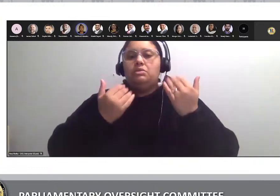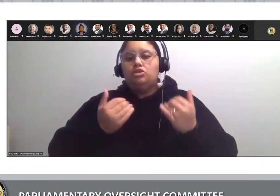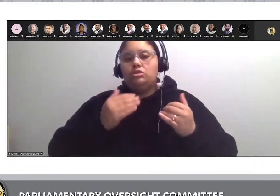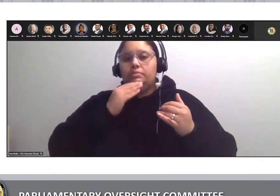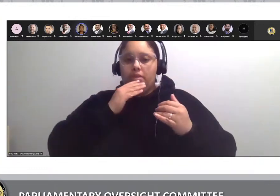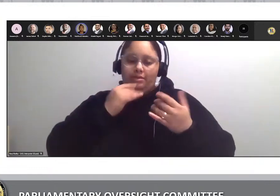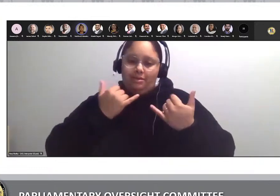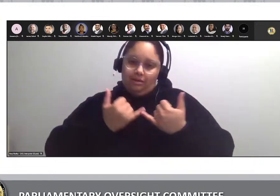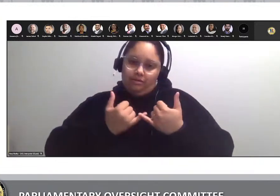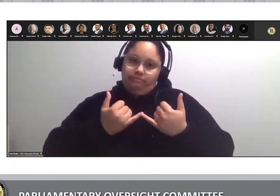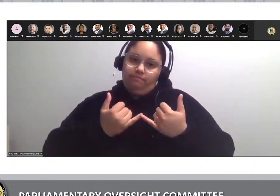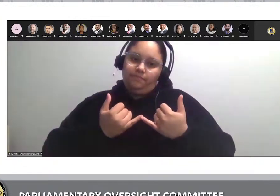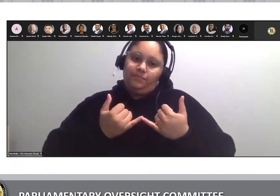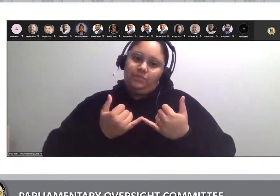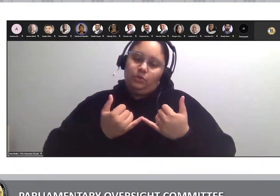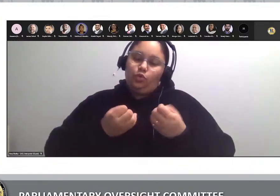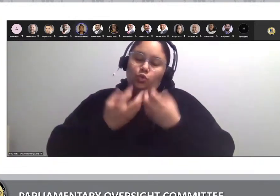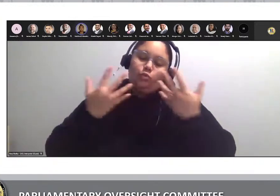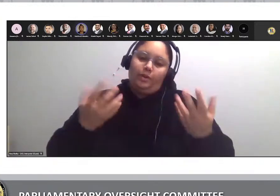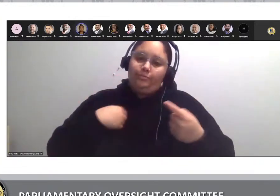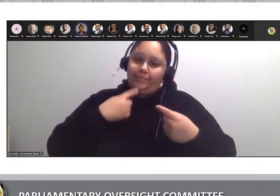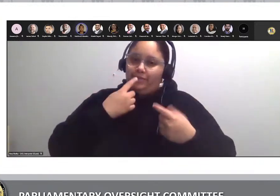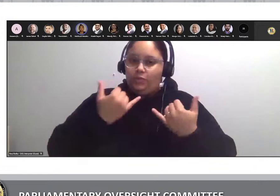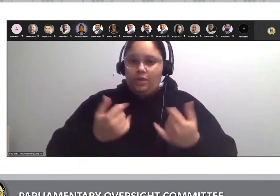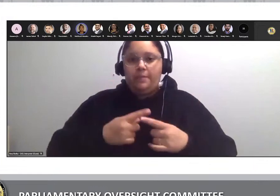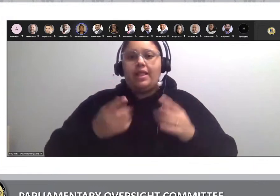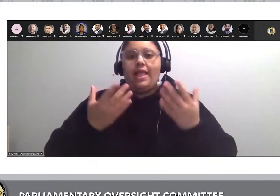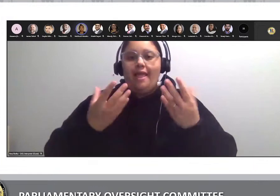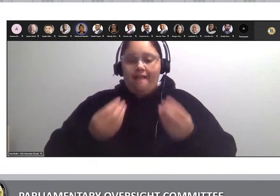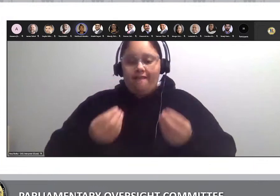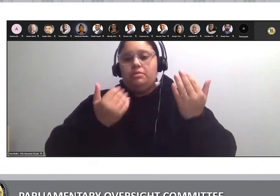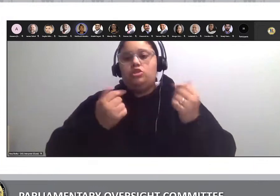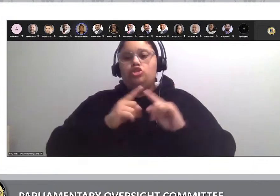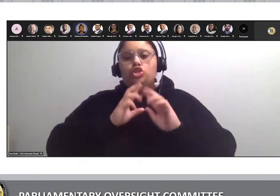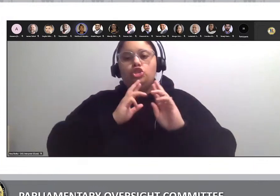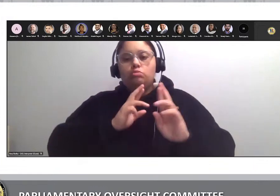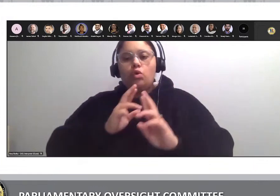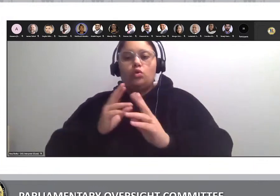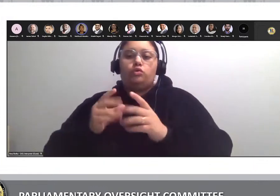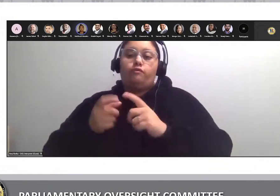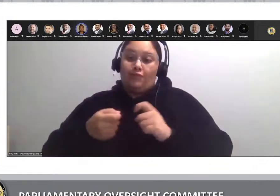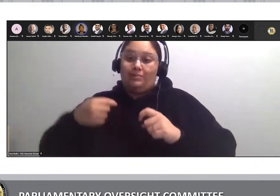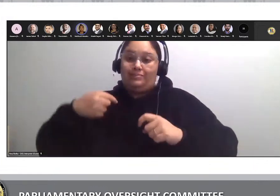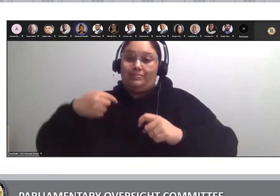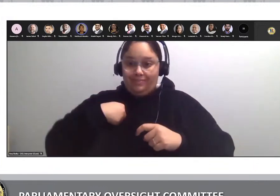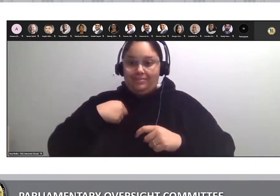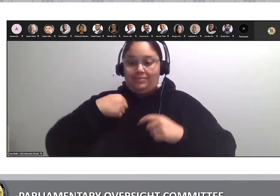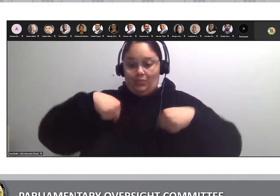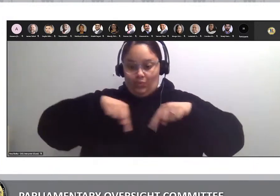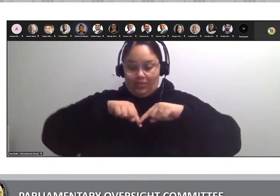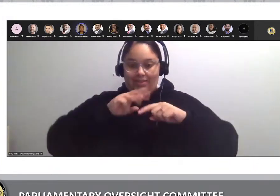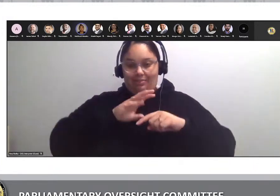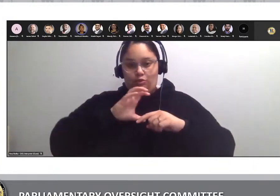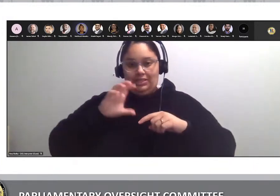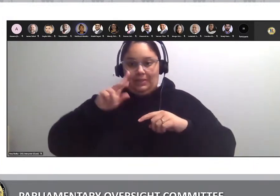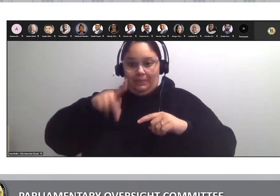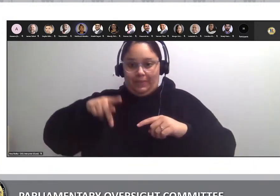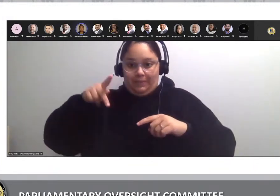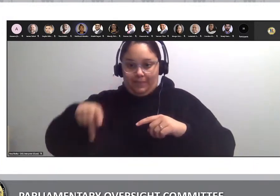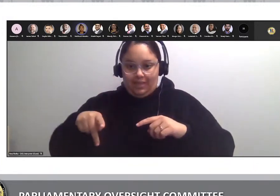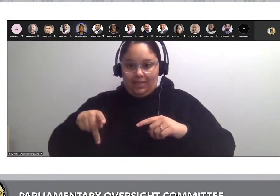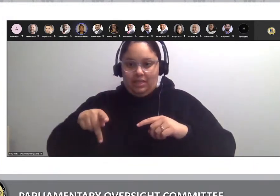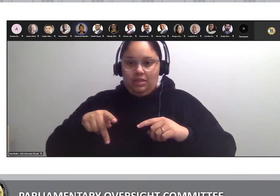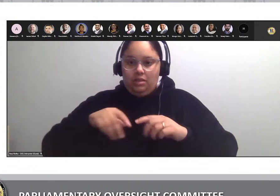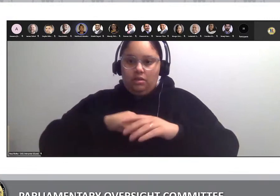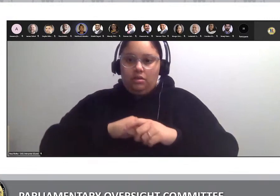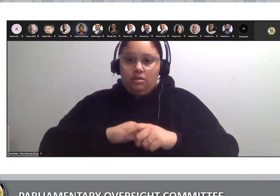think, today too much. There are expectations of the responses from the WCPP, even though there can be